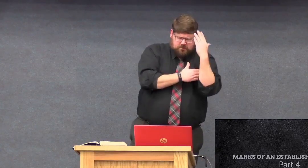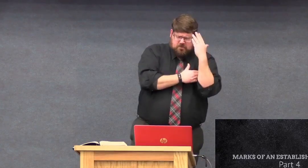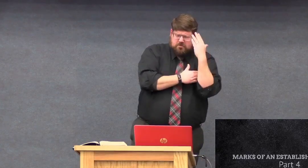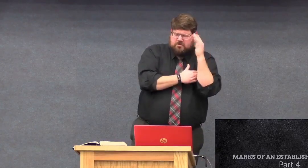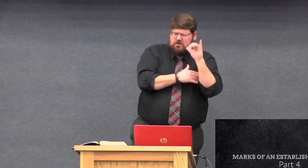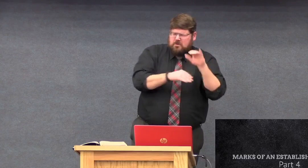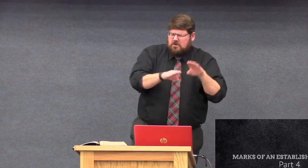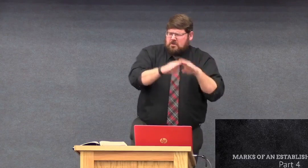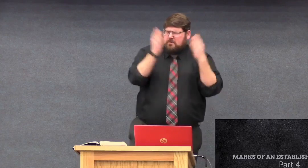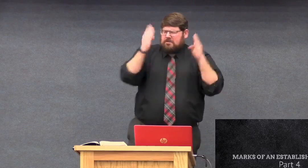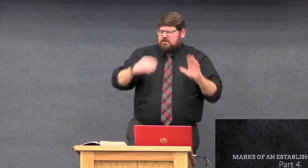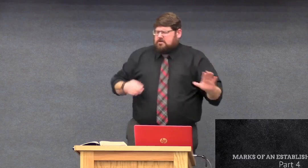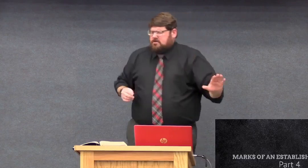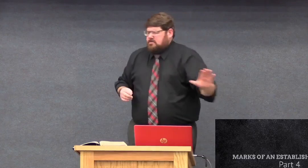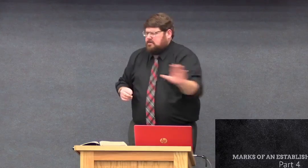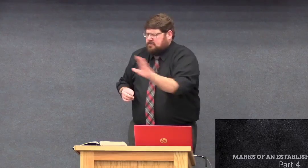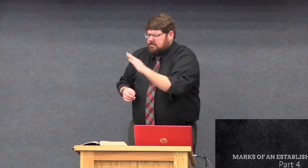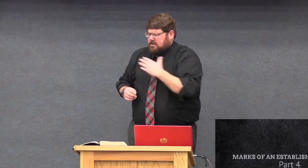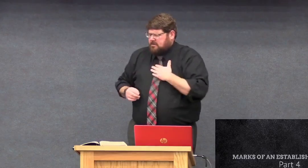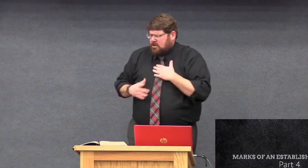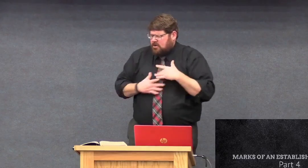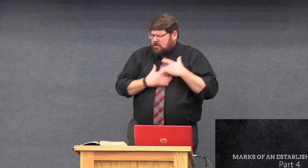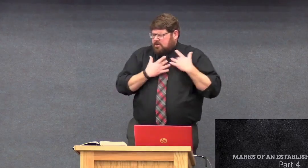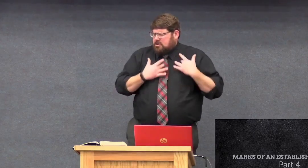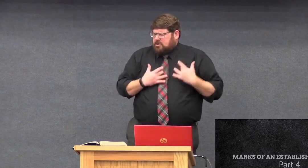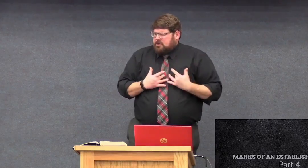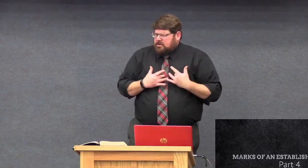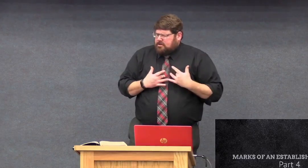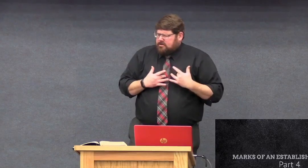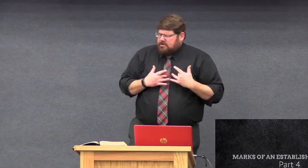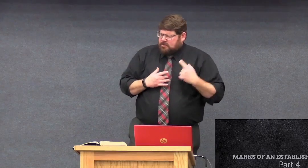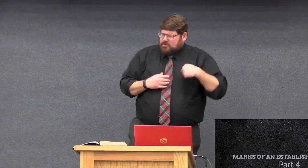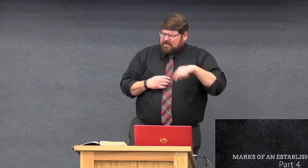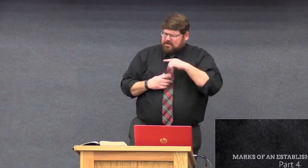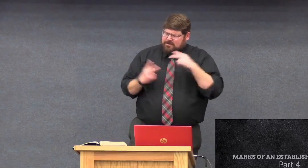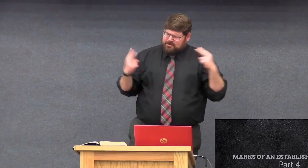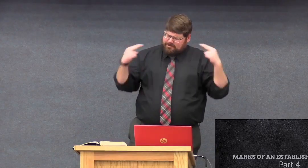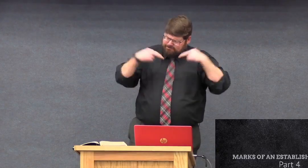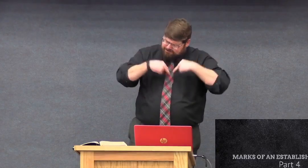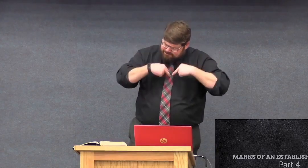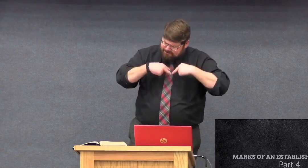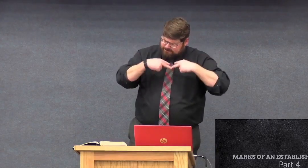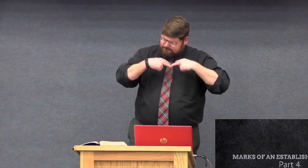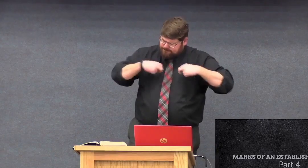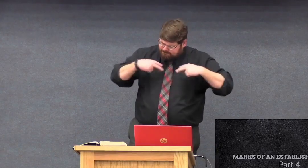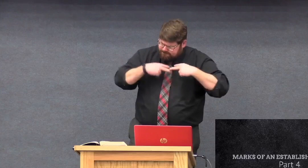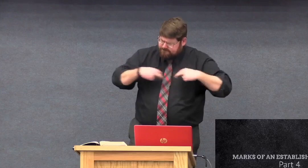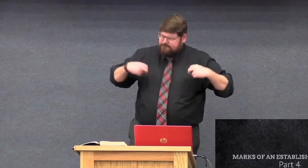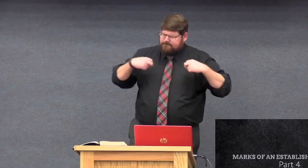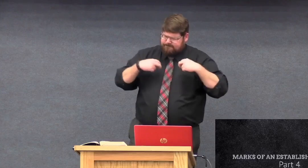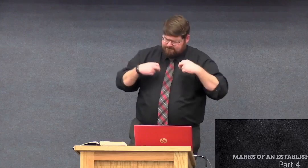Father, I pray now for the preaching this morning. I pray that you would open our hearts, that we may look